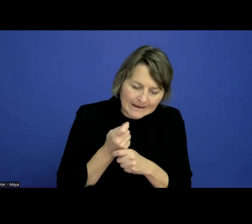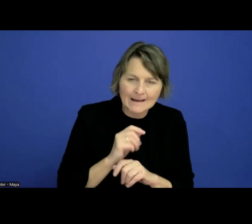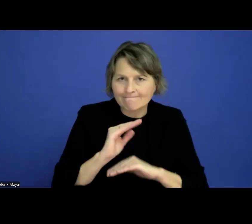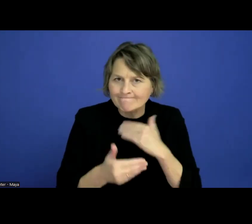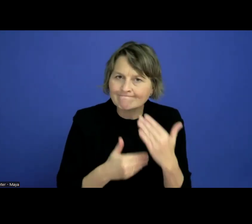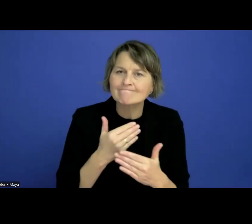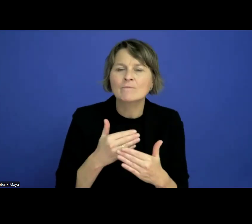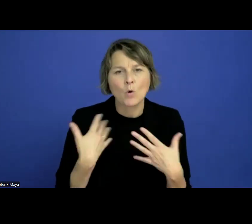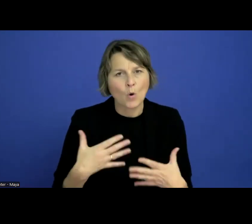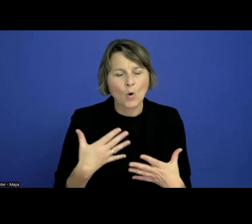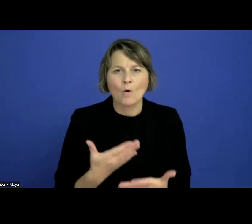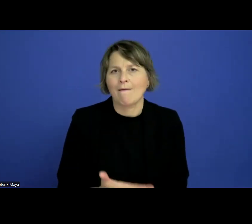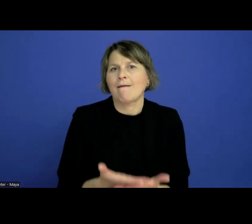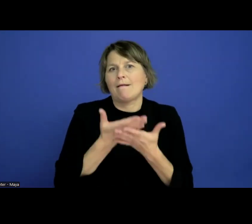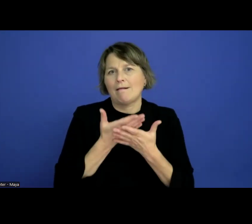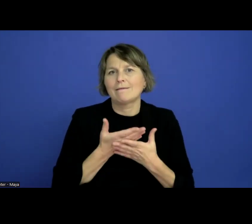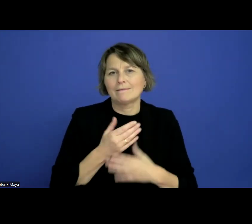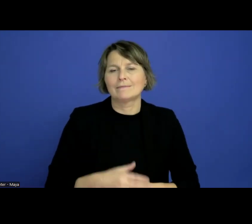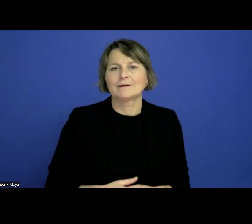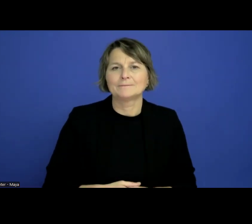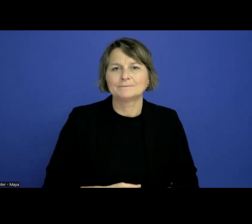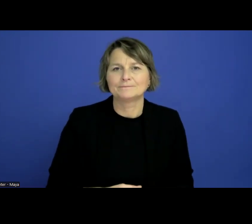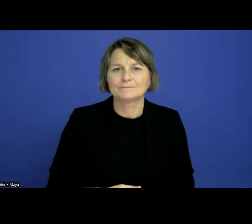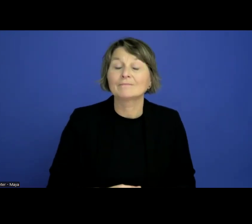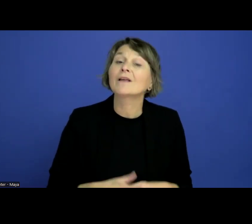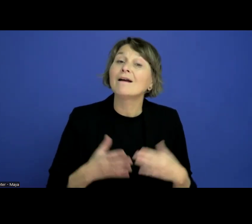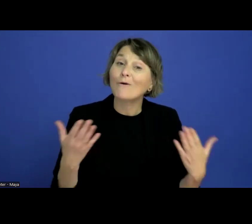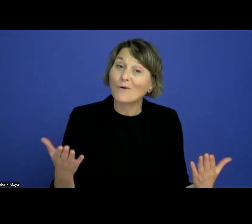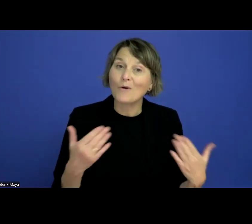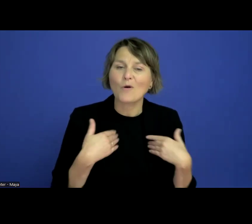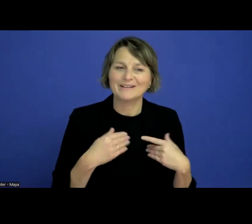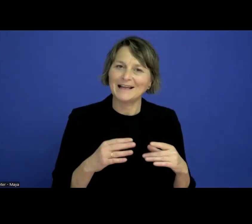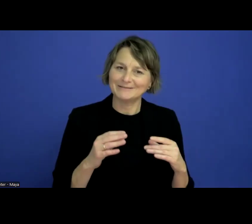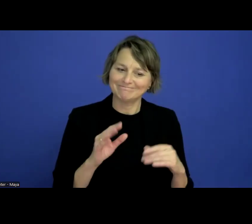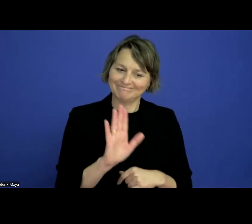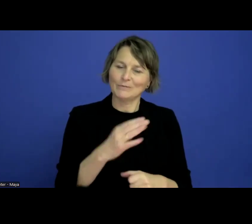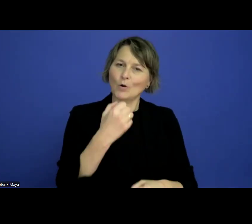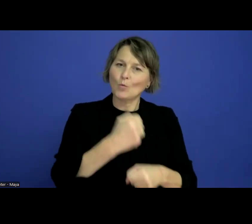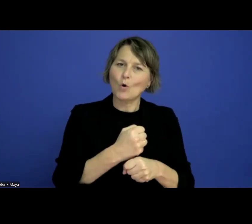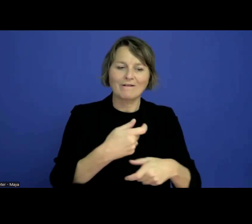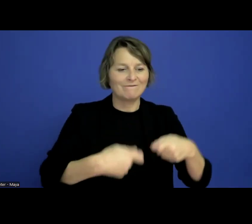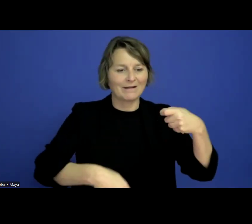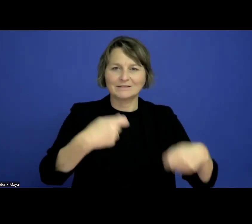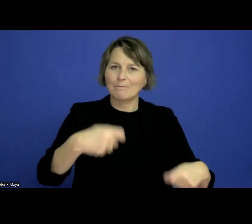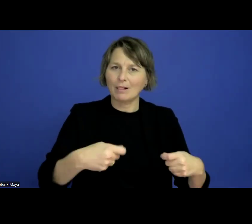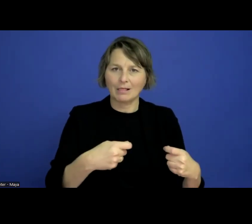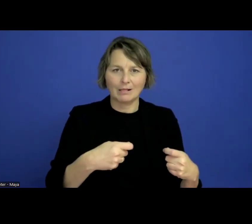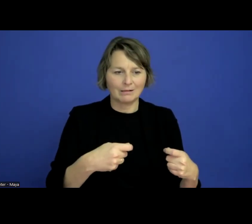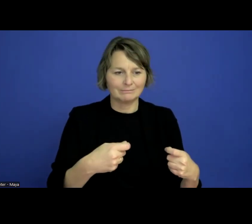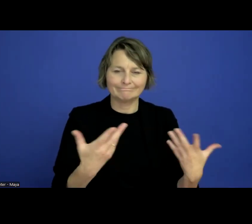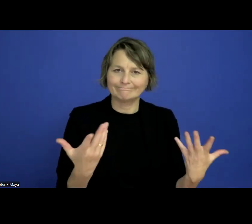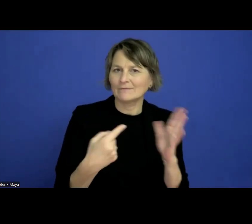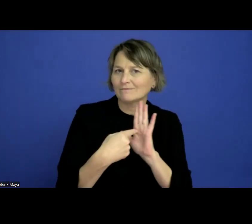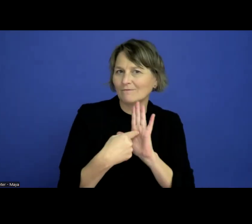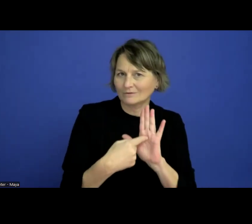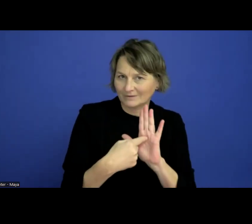responsibilities. We, of course, also offer flexible work arrangements, meaning, for instance, remote